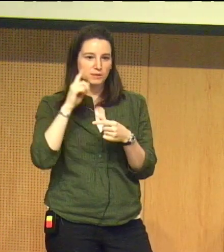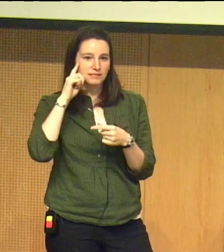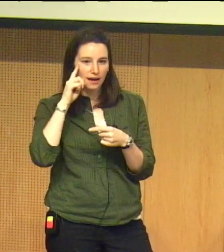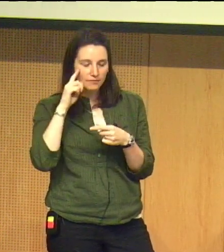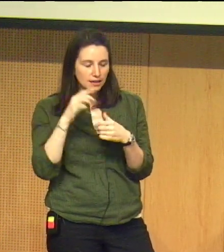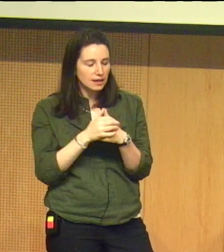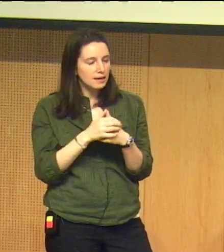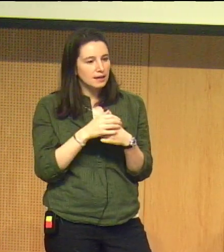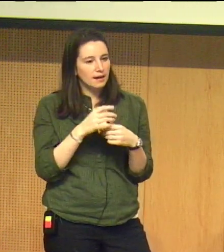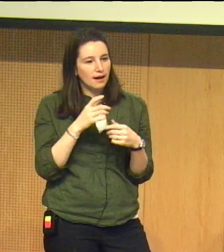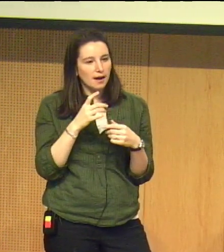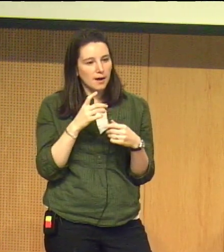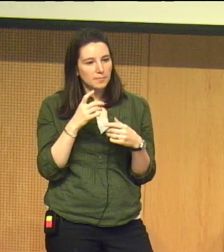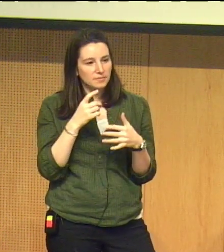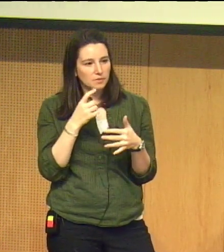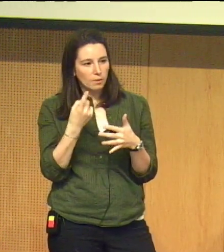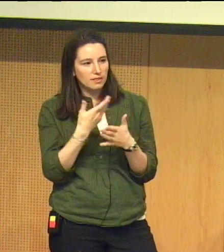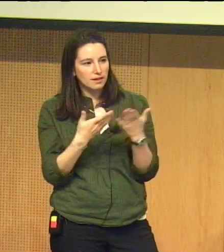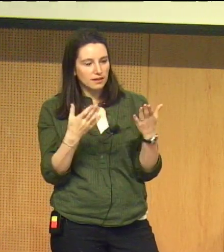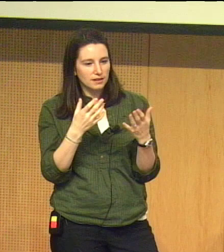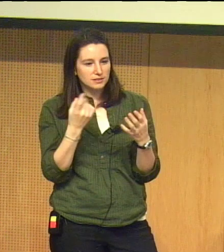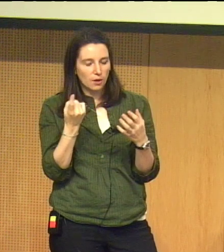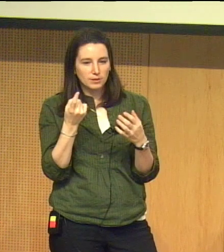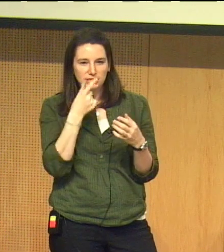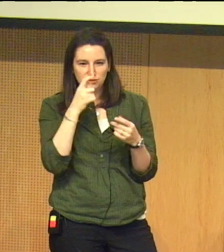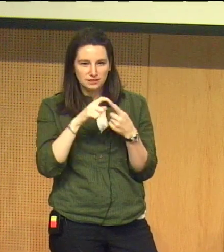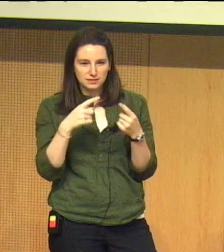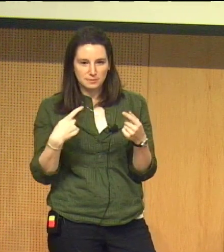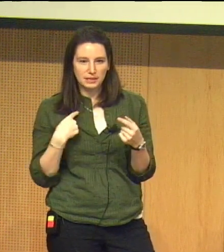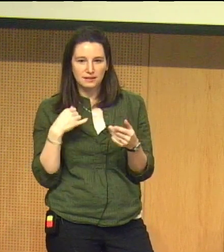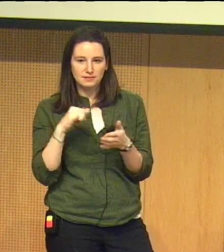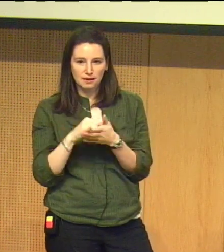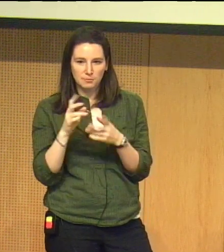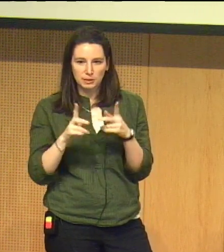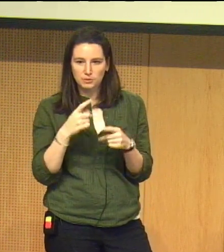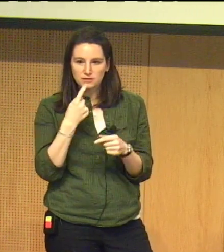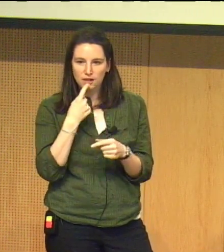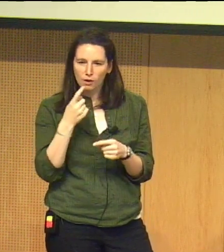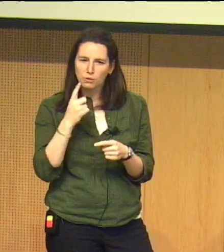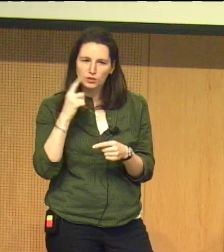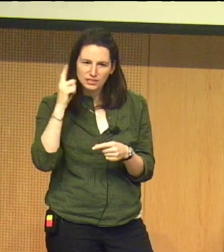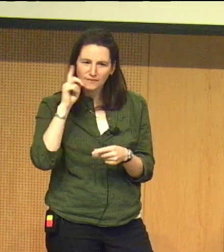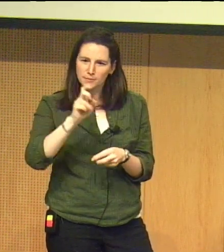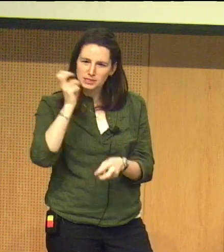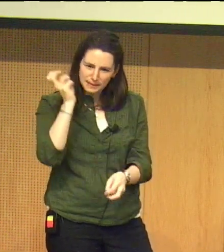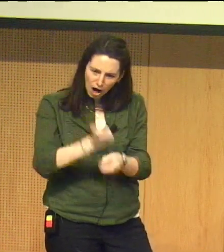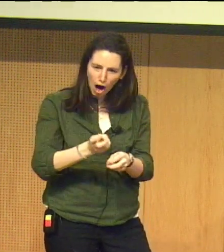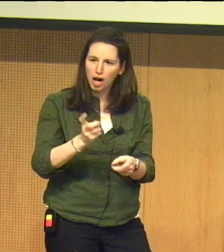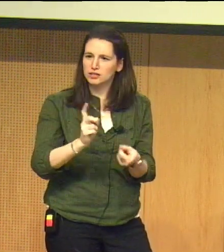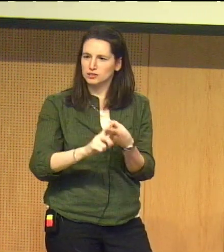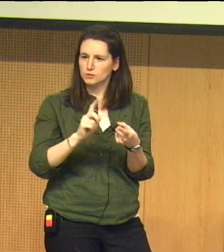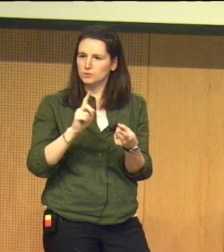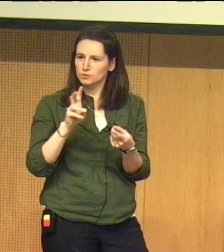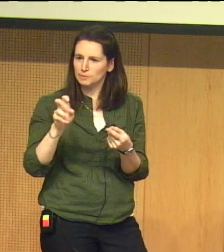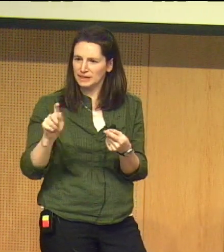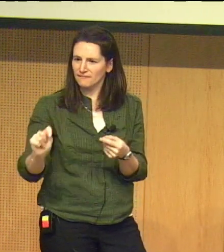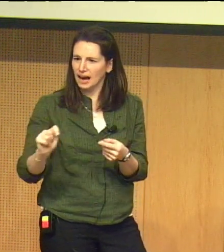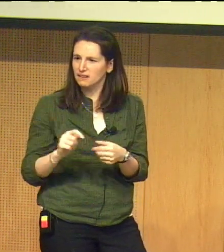death. One thing that's always interesting to me is that people say, oh, you're deaf, it must be hard to be a vet. It